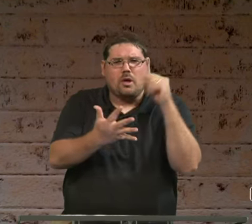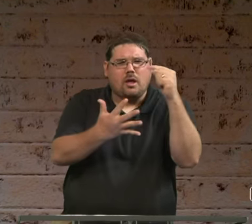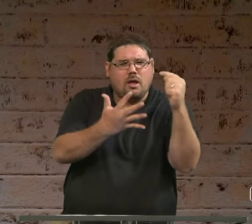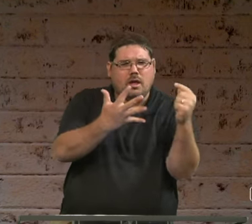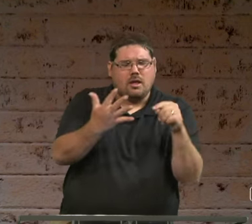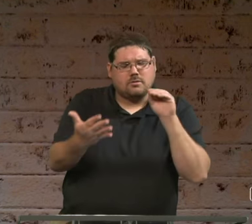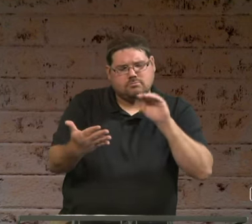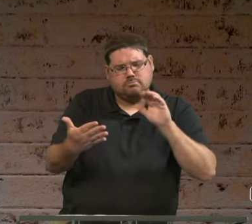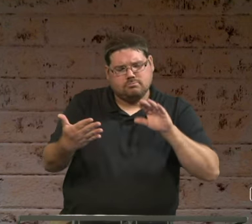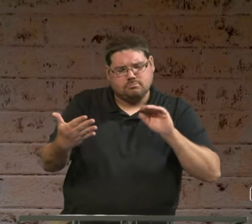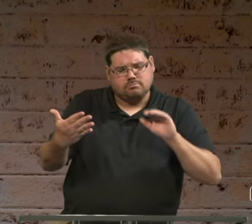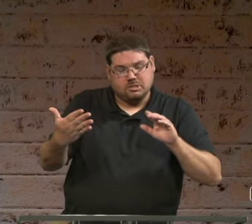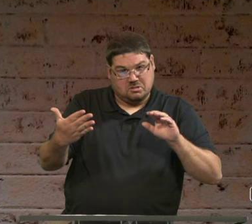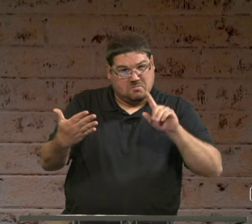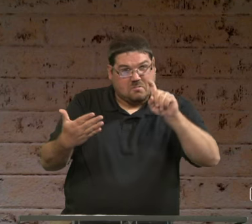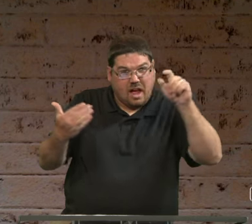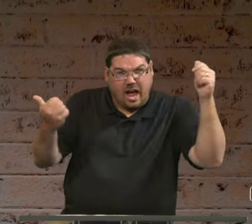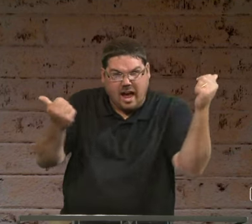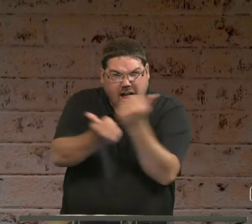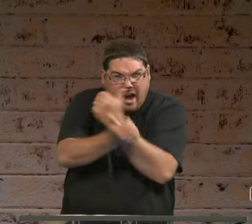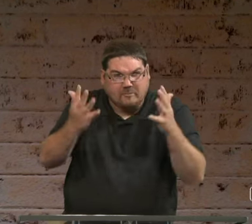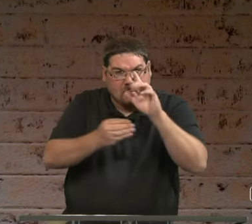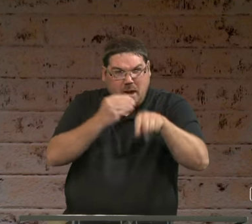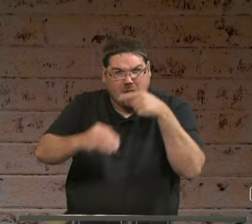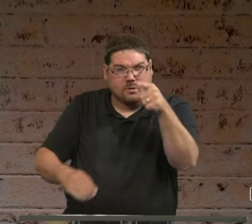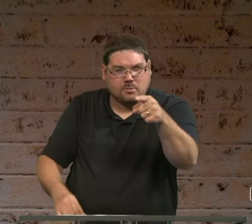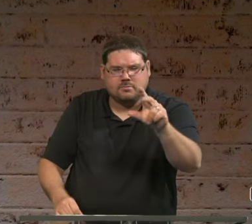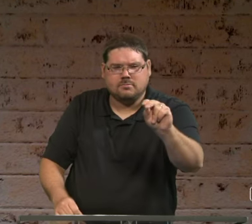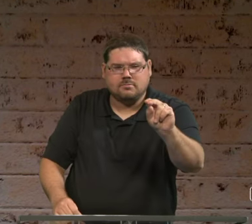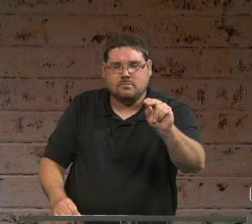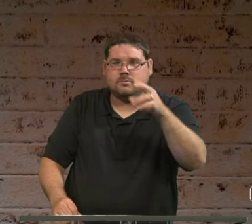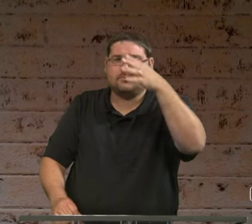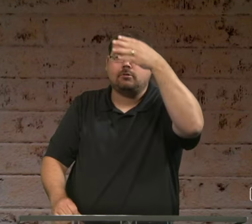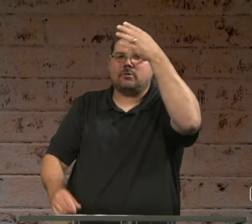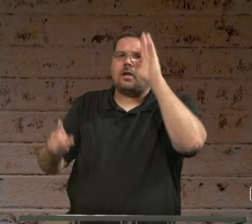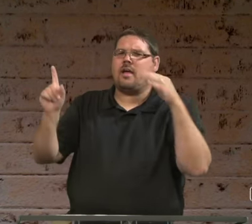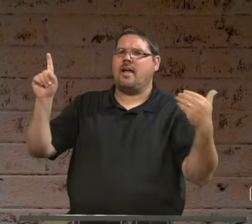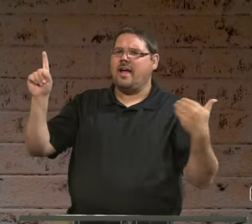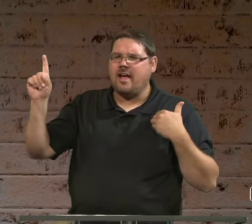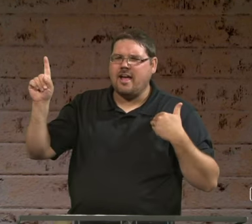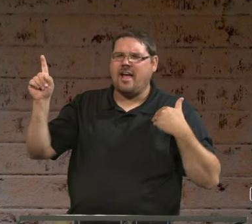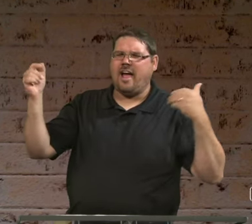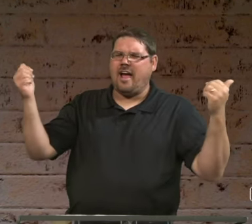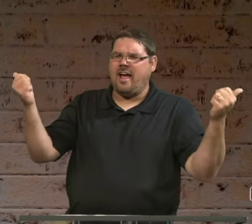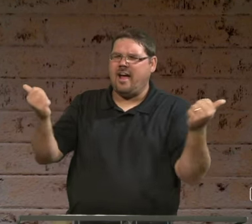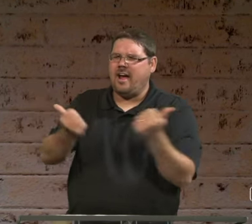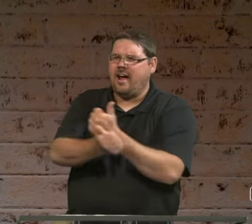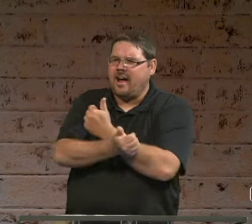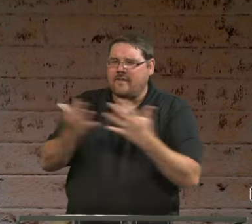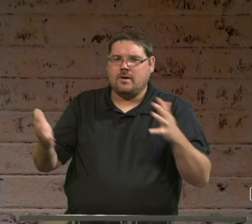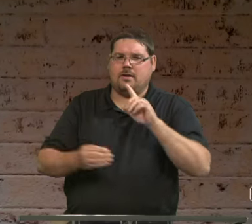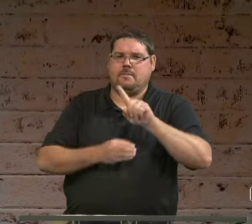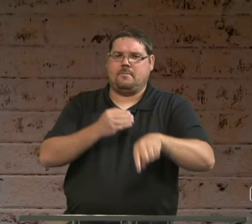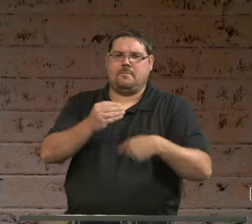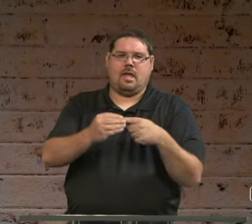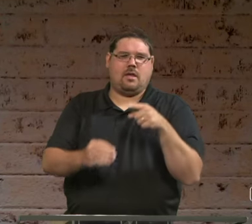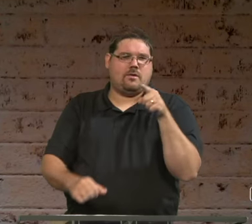had a baby book before when you were young, and they put down all those things. Can they remember all the things about you? No, but God